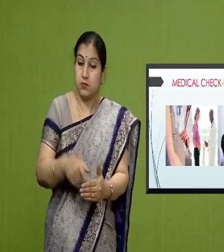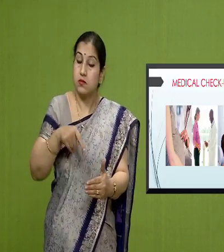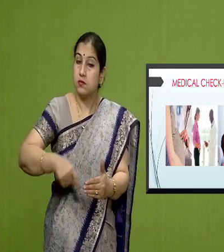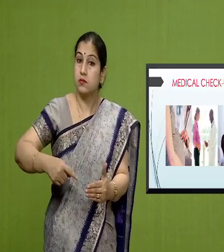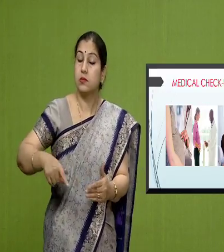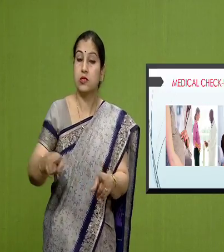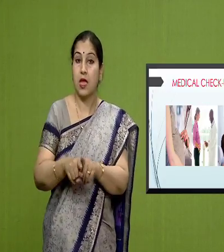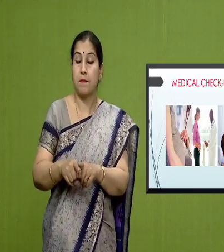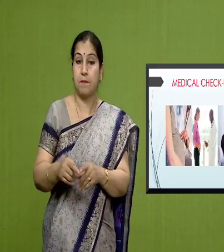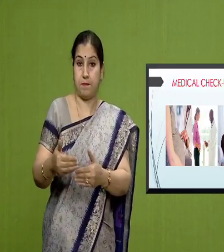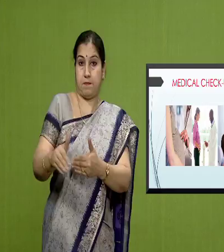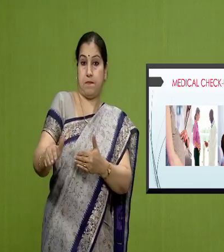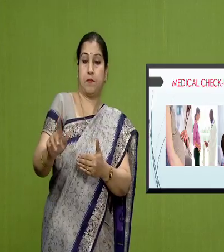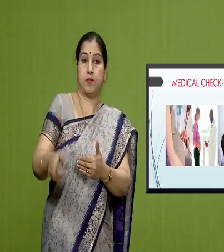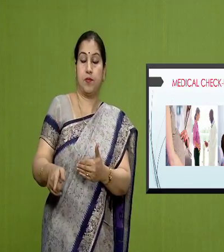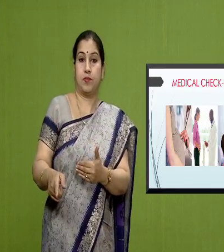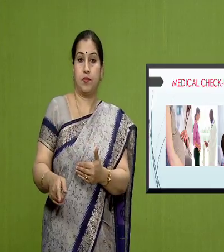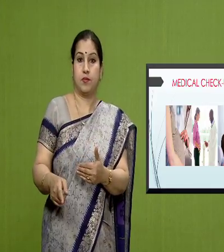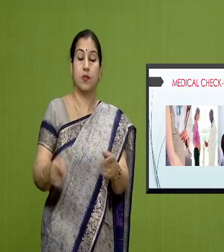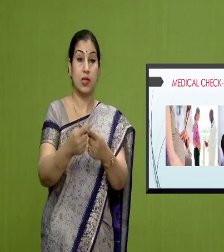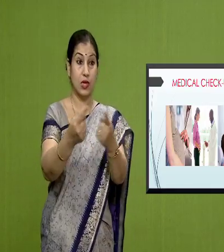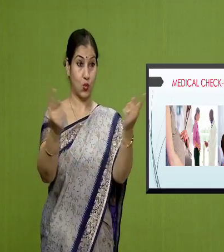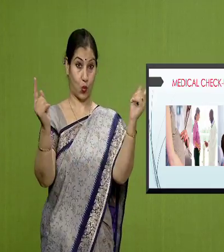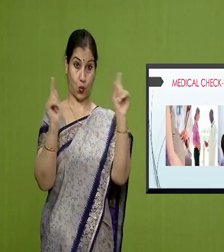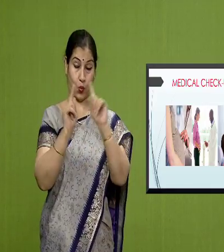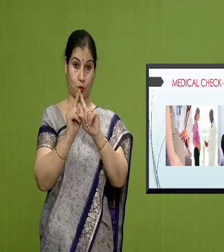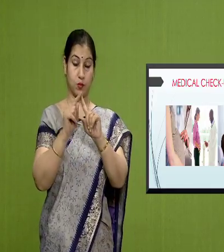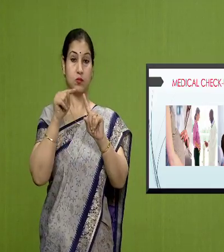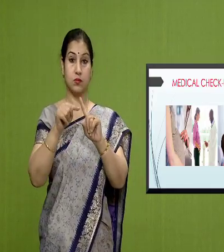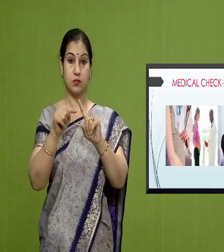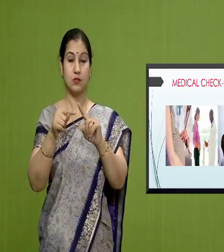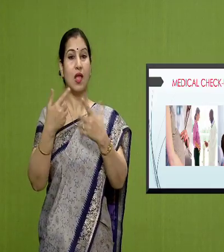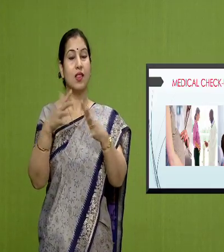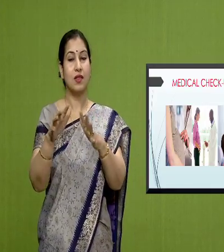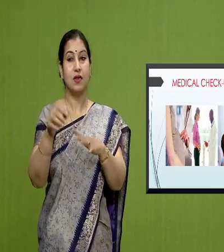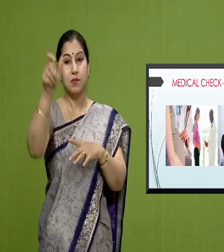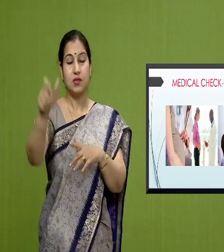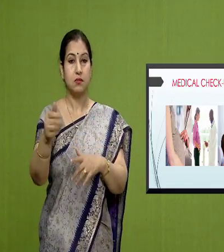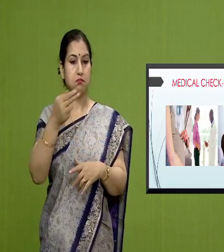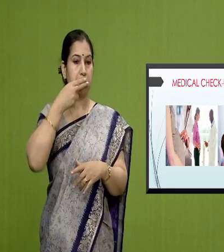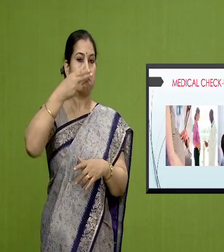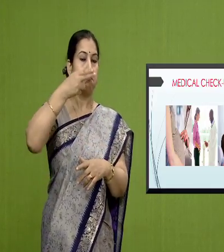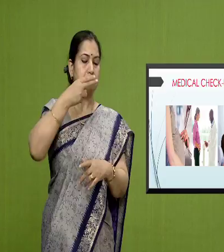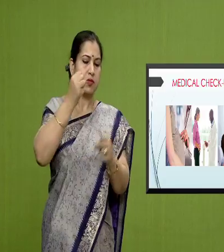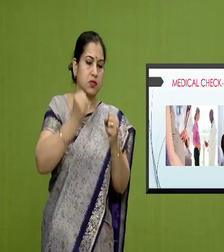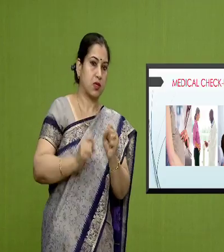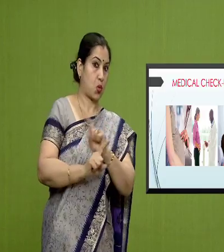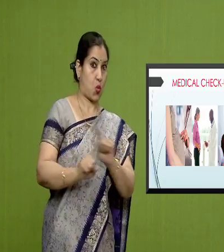should also avoid sitting in the room where someone is smoking,